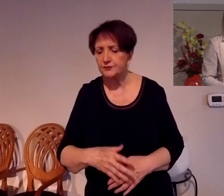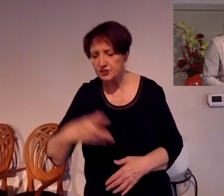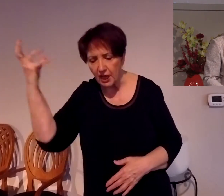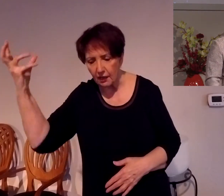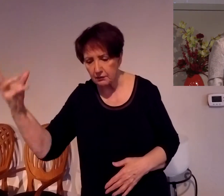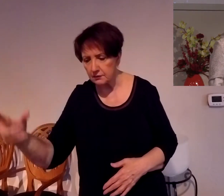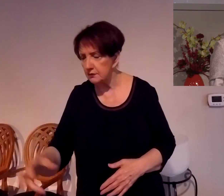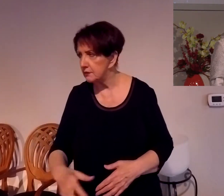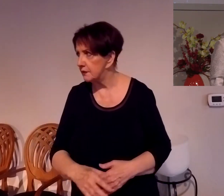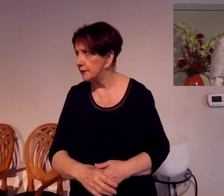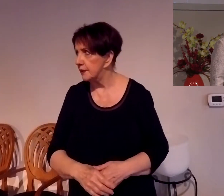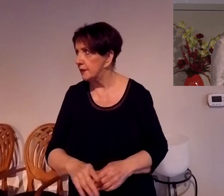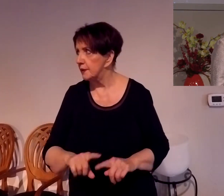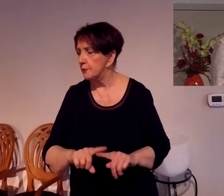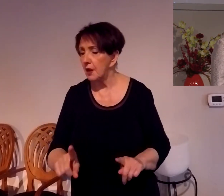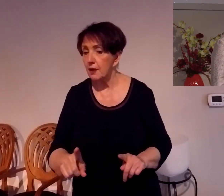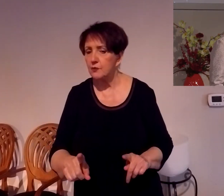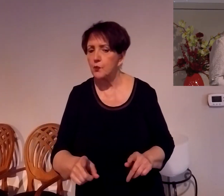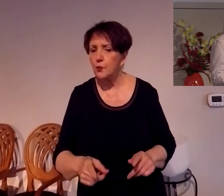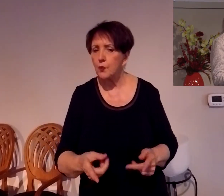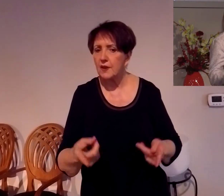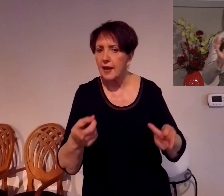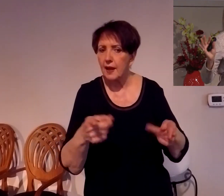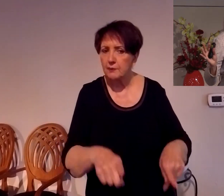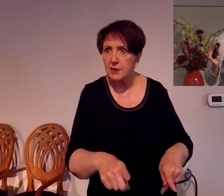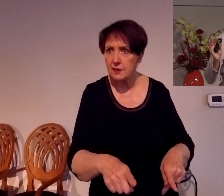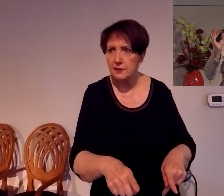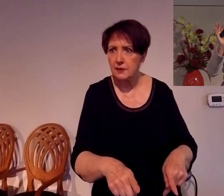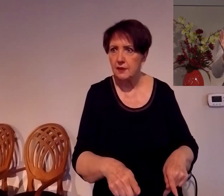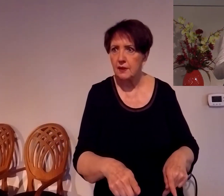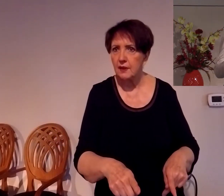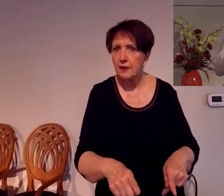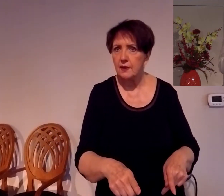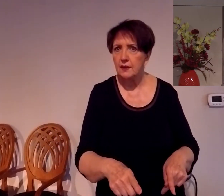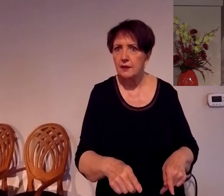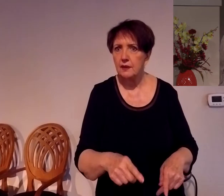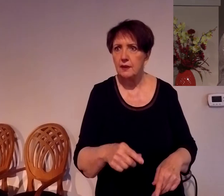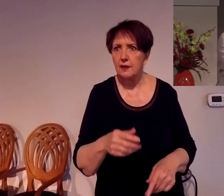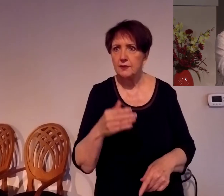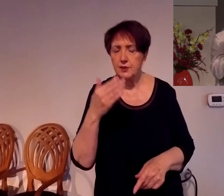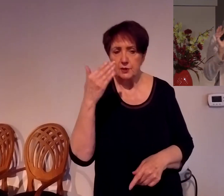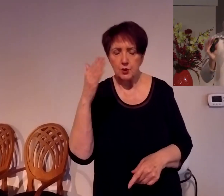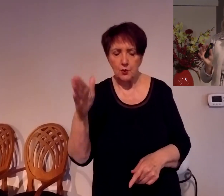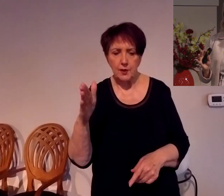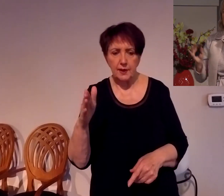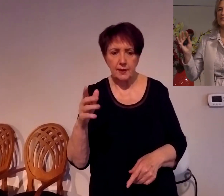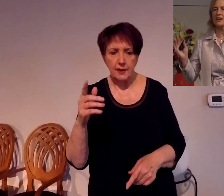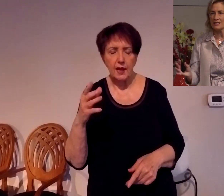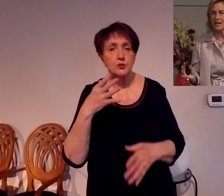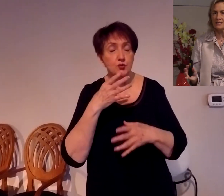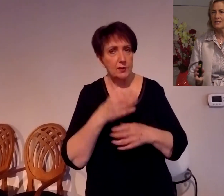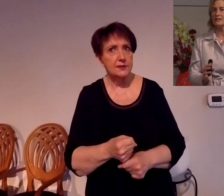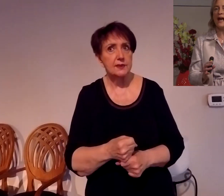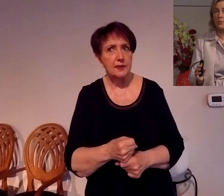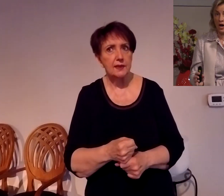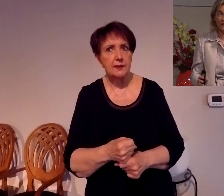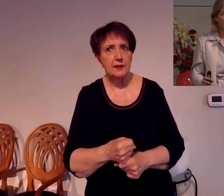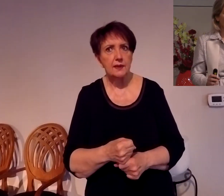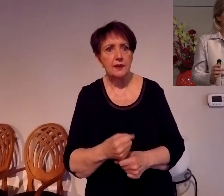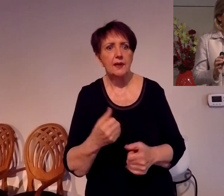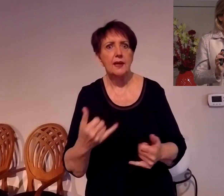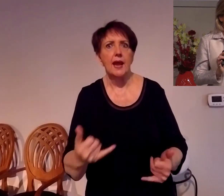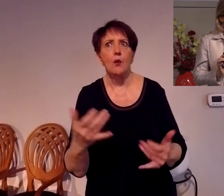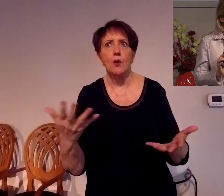And yet, when the moment came, I guess, in a way, not knowing, unconsciously, I trusted it because I said, "Now